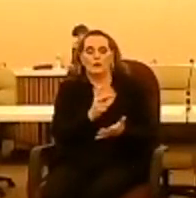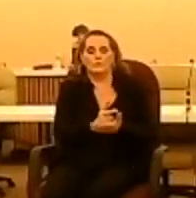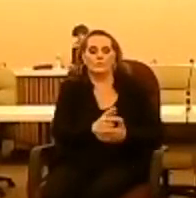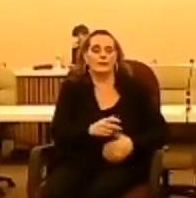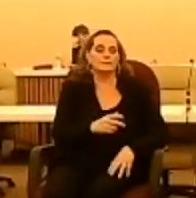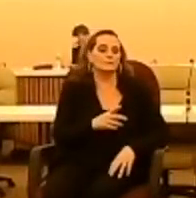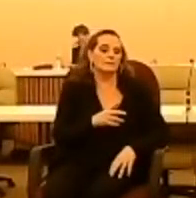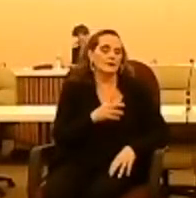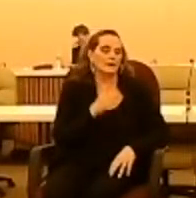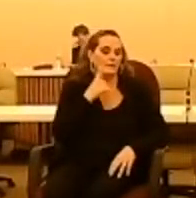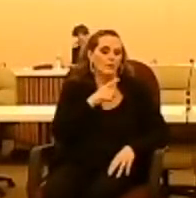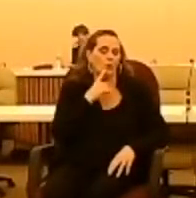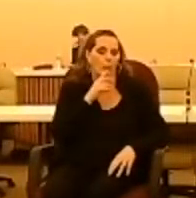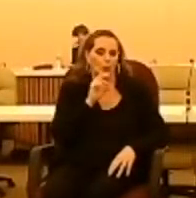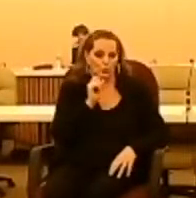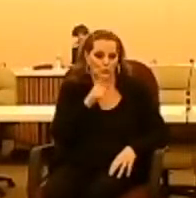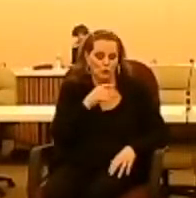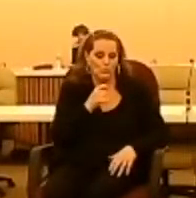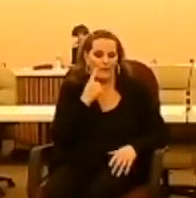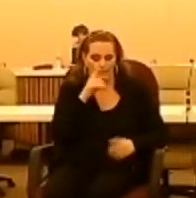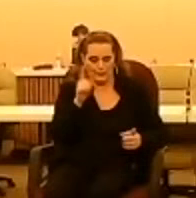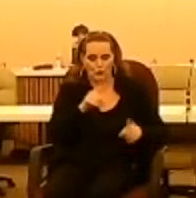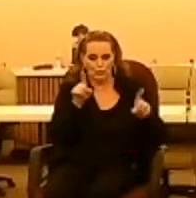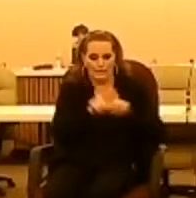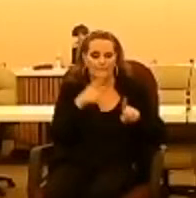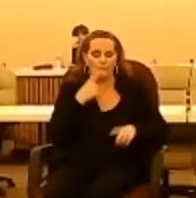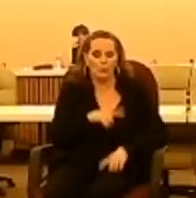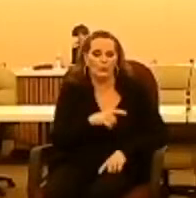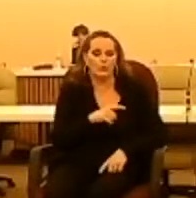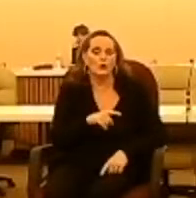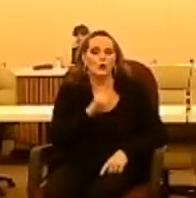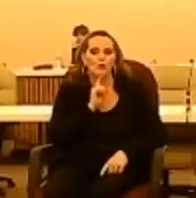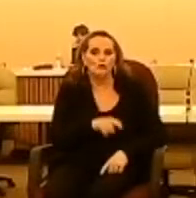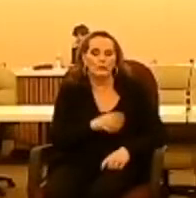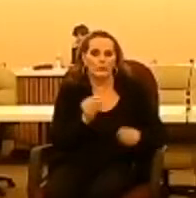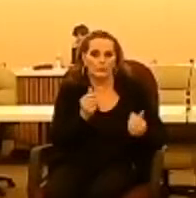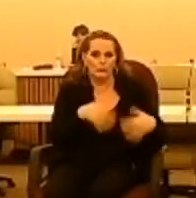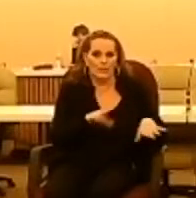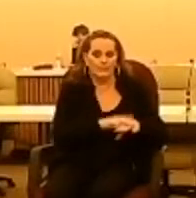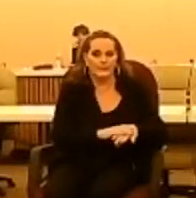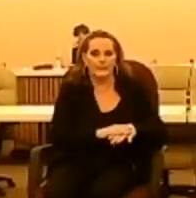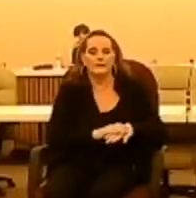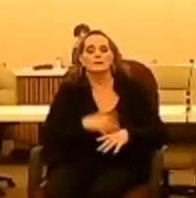to execute an agreement for real property valuation services. Second.